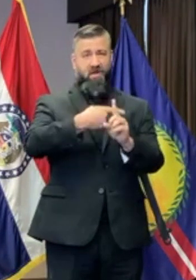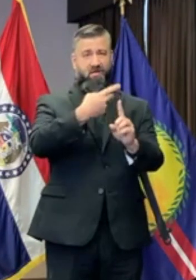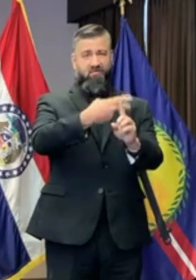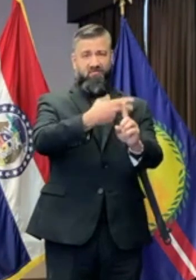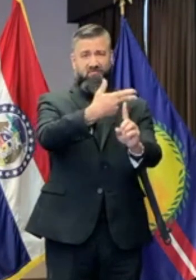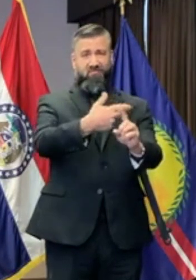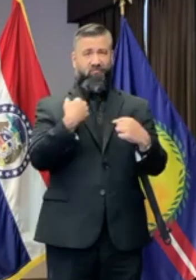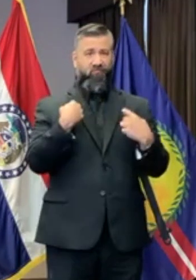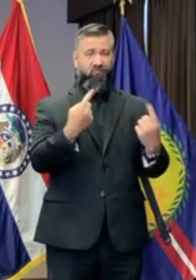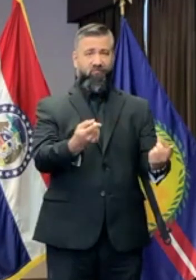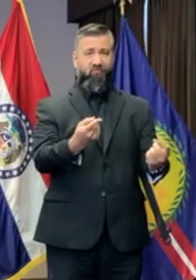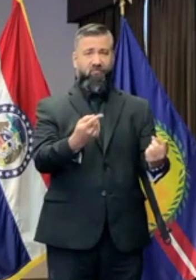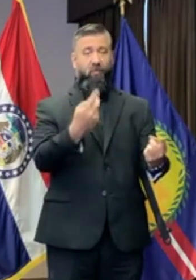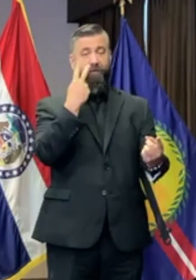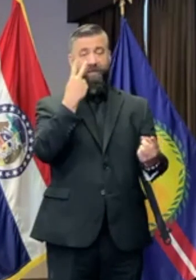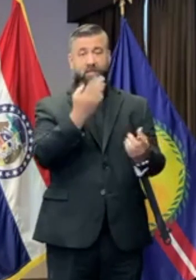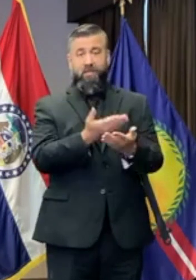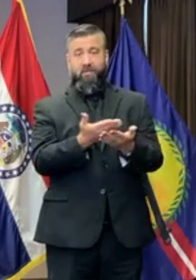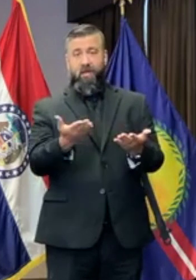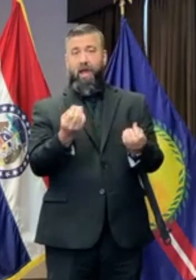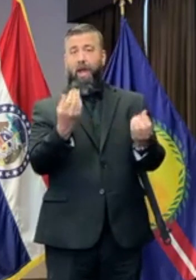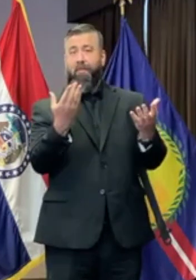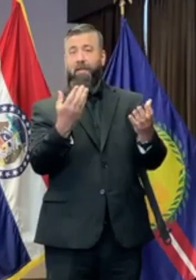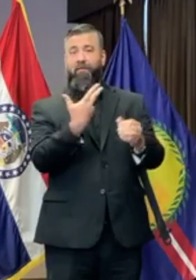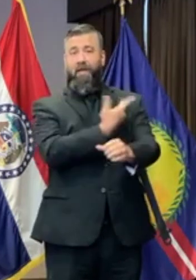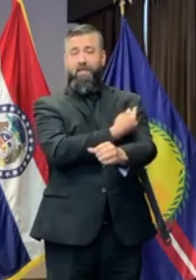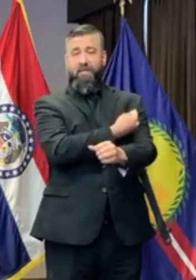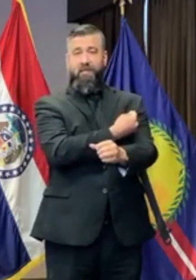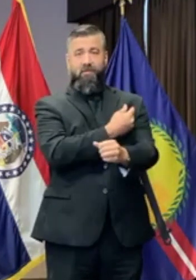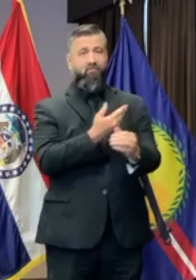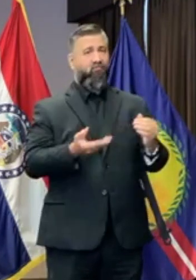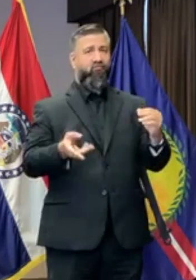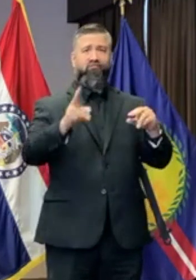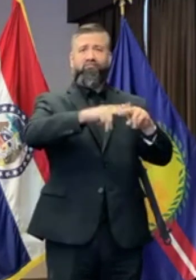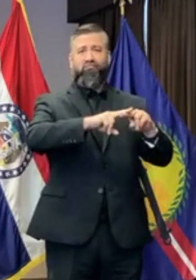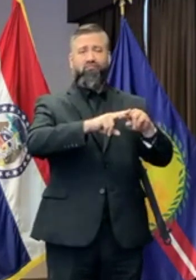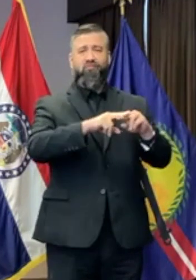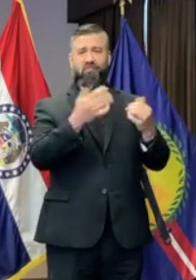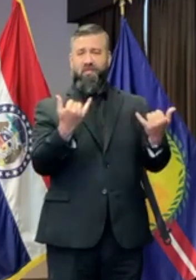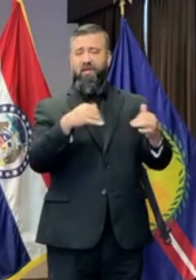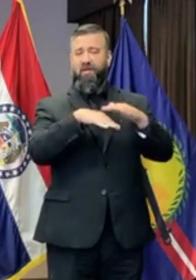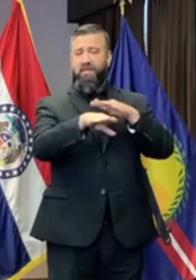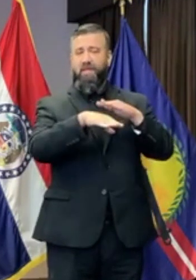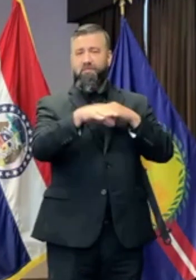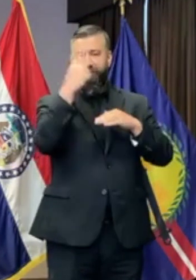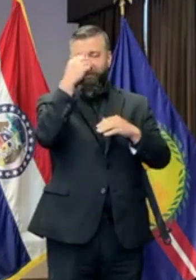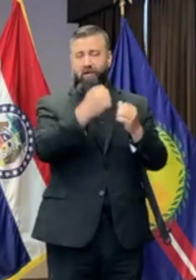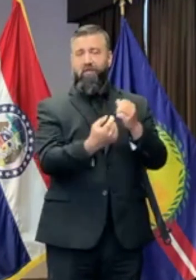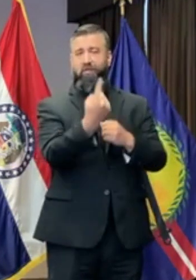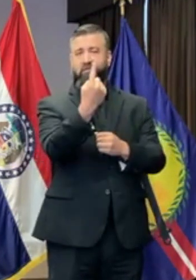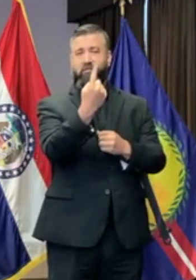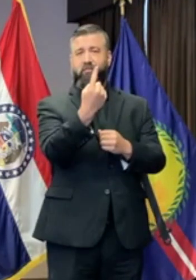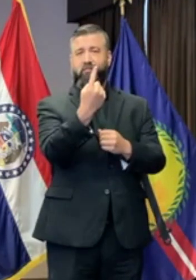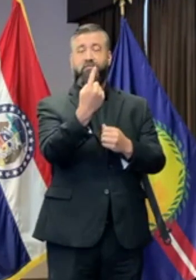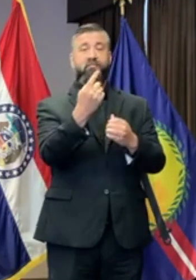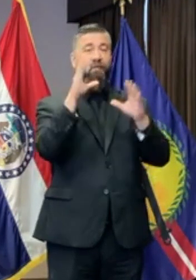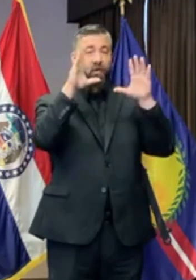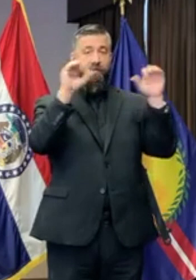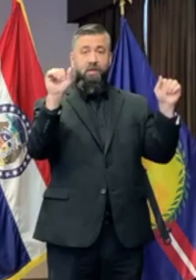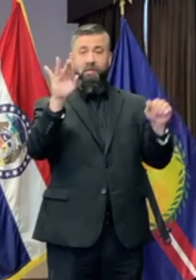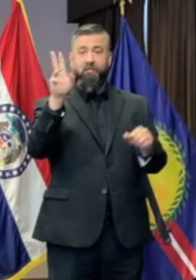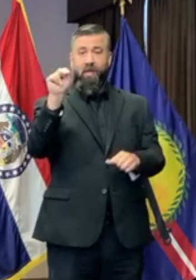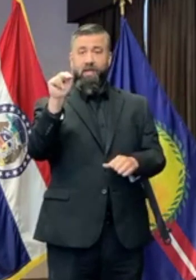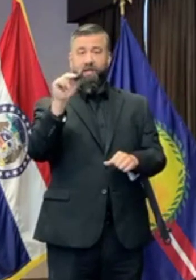supply of vaccines increase to a level where they are now accessible to everyone. Under the Biden administration, we now have 100 million people